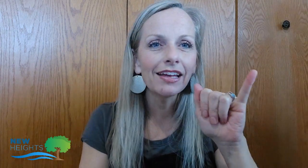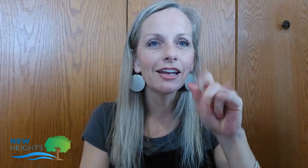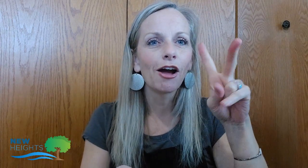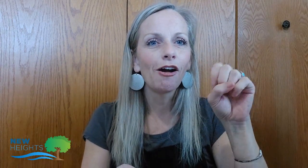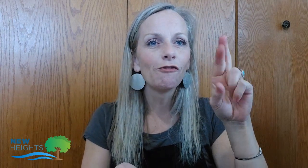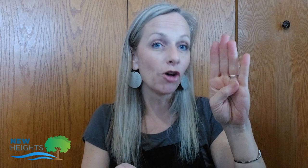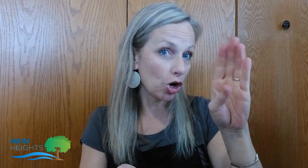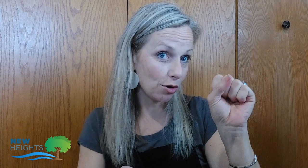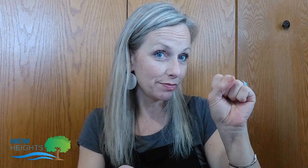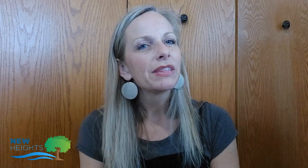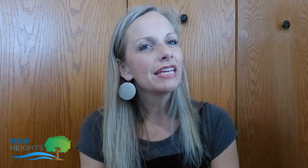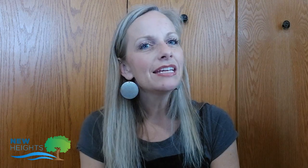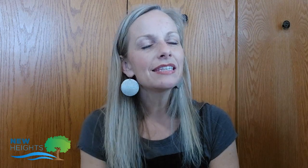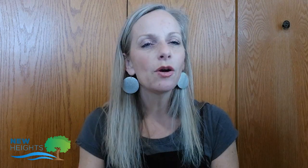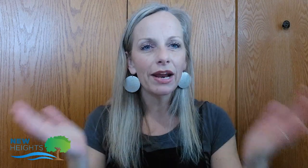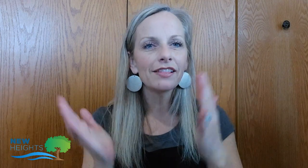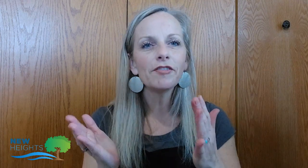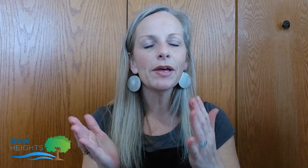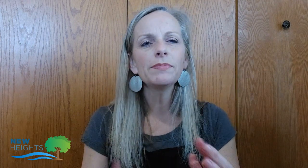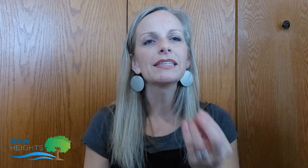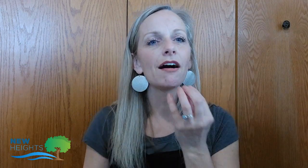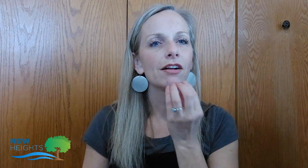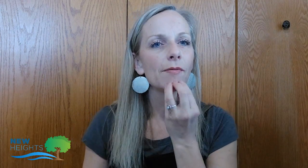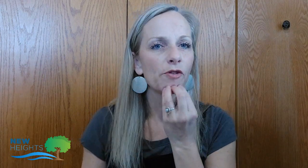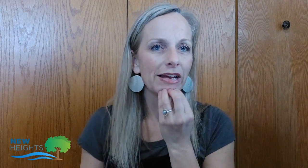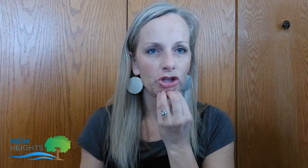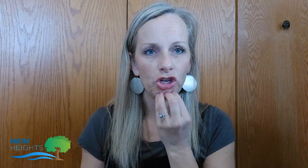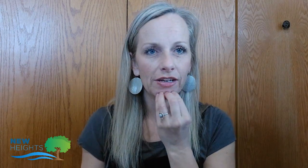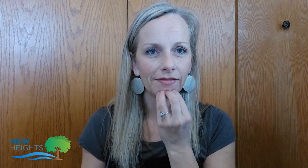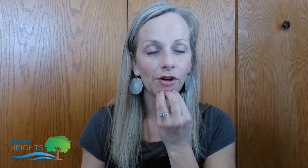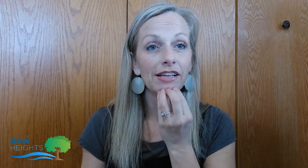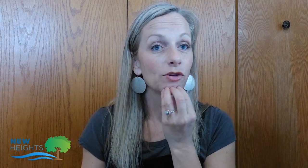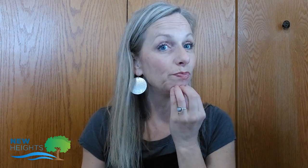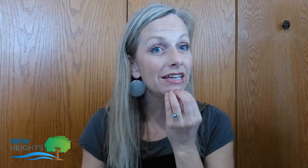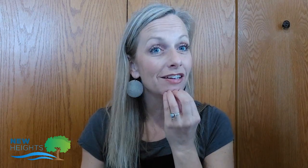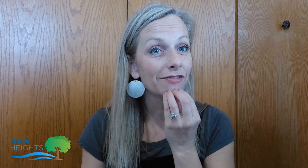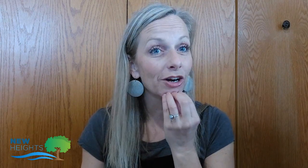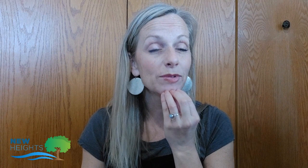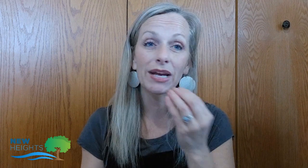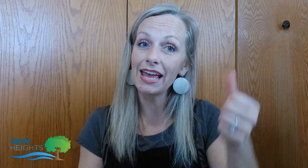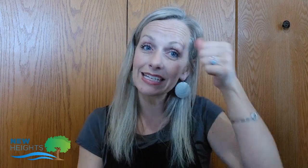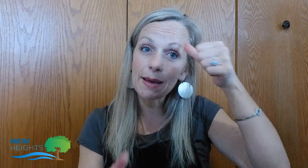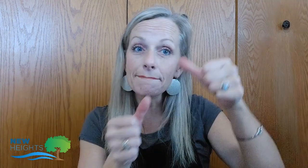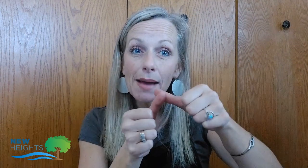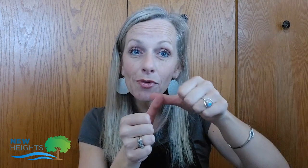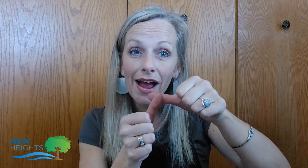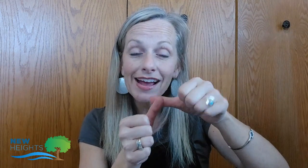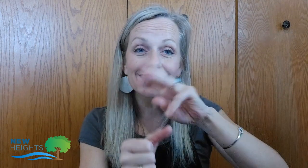being verbs. But these, what I love about them is they all come from my chin. All right. So being verbs, when I had to memorize